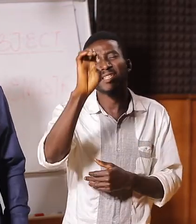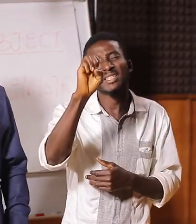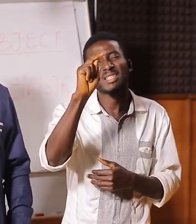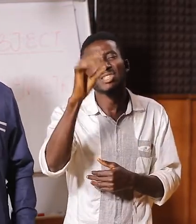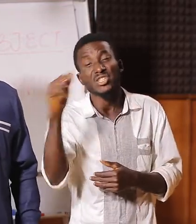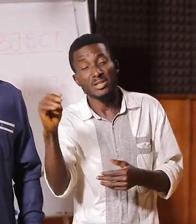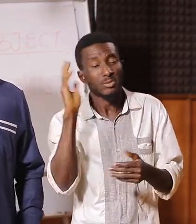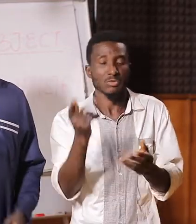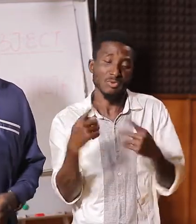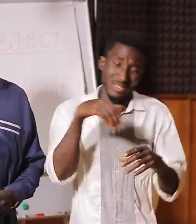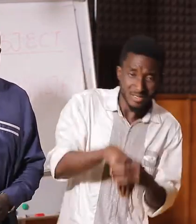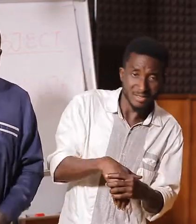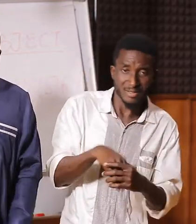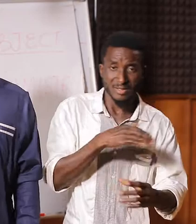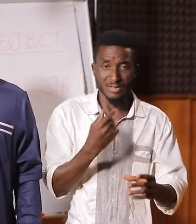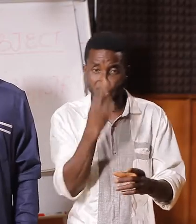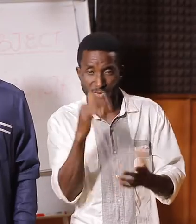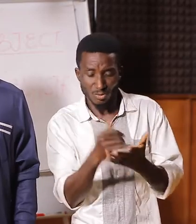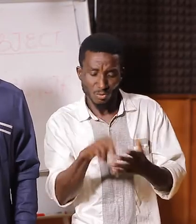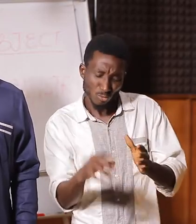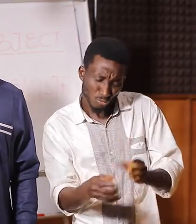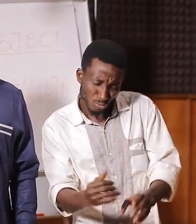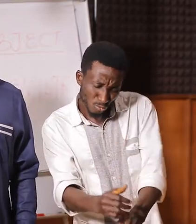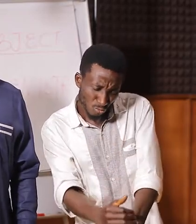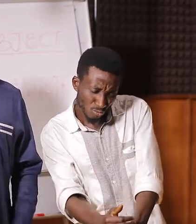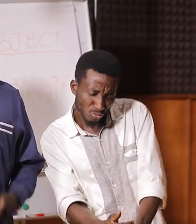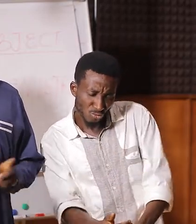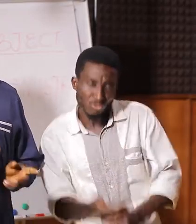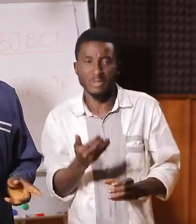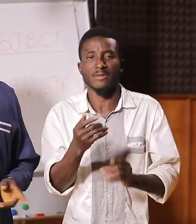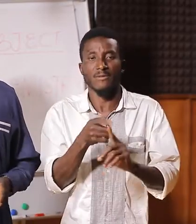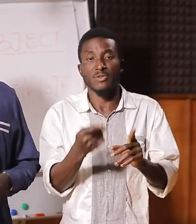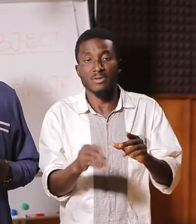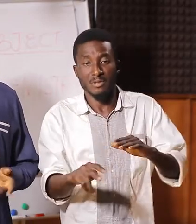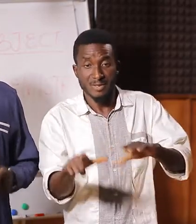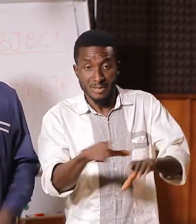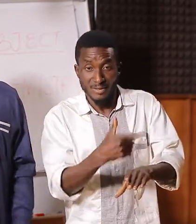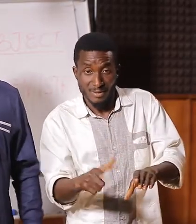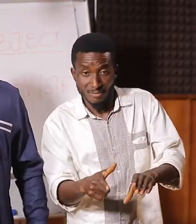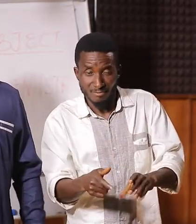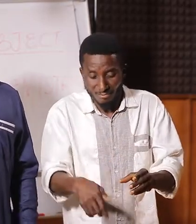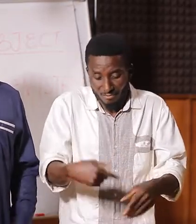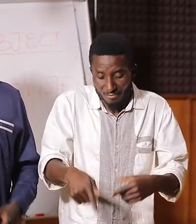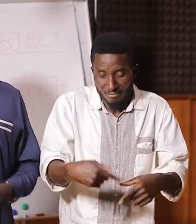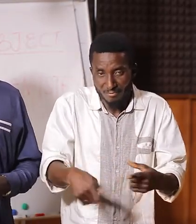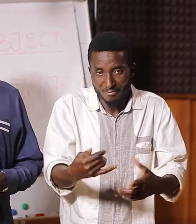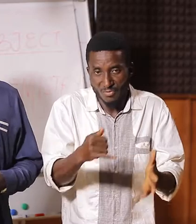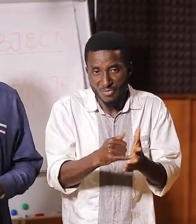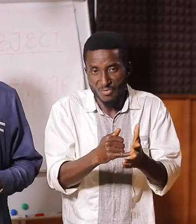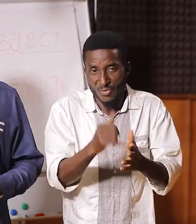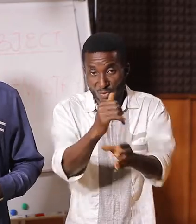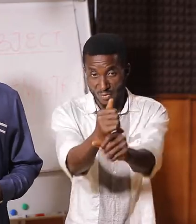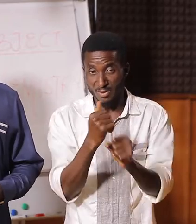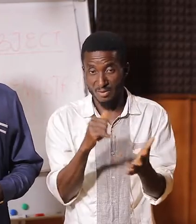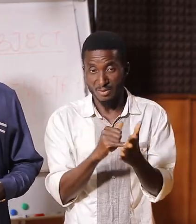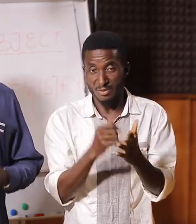their engineering technology to drill the oil from the sea or on land. Don't forget, we said it could either